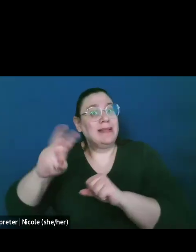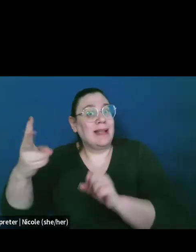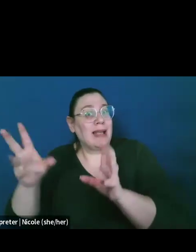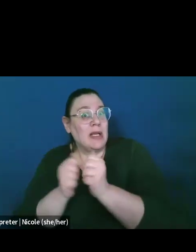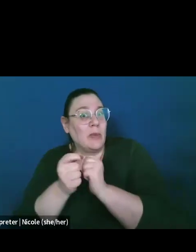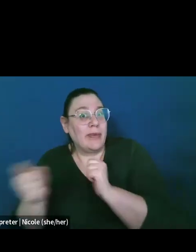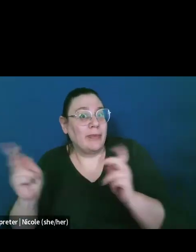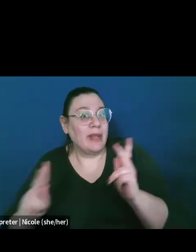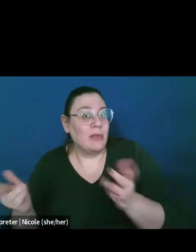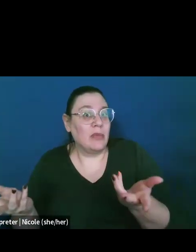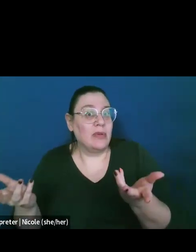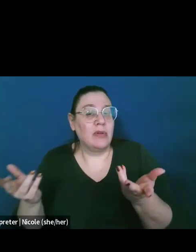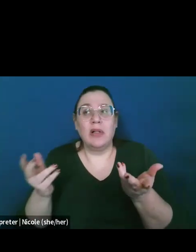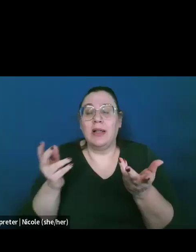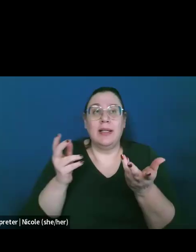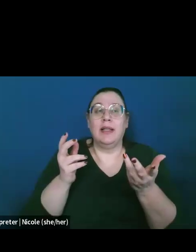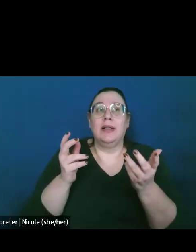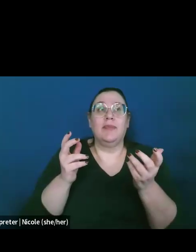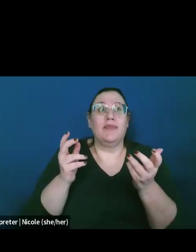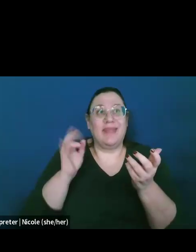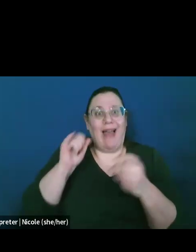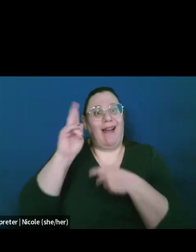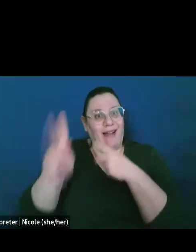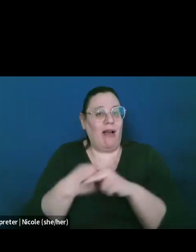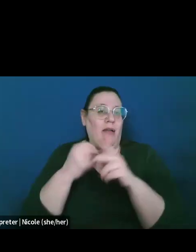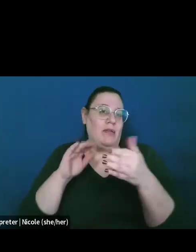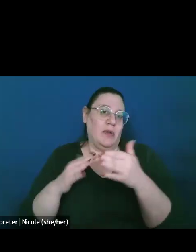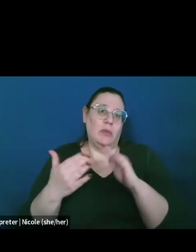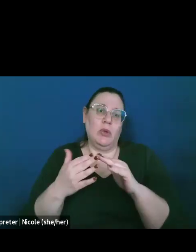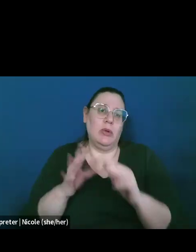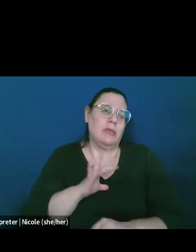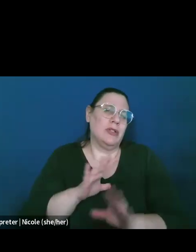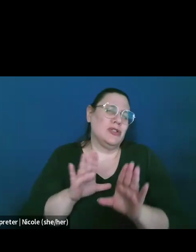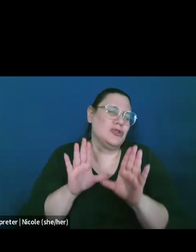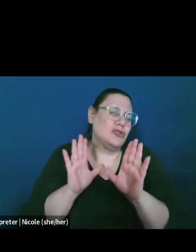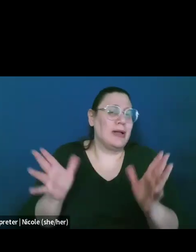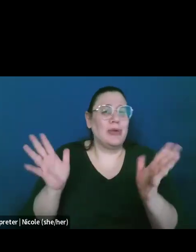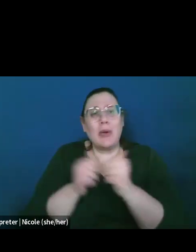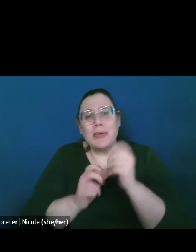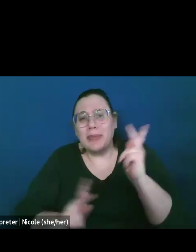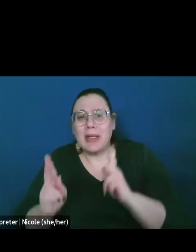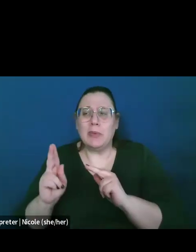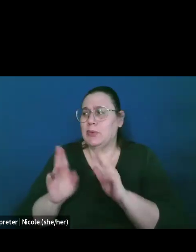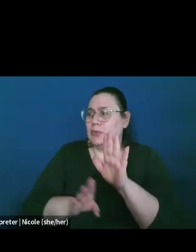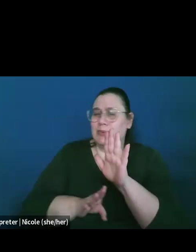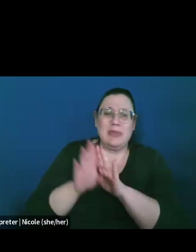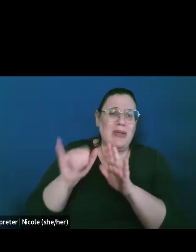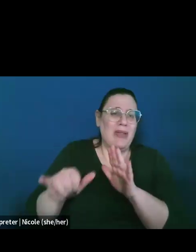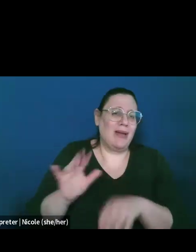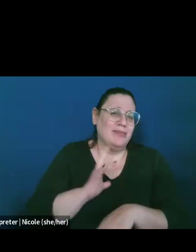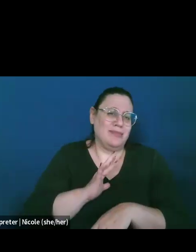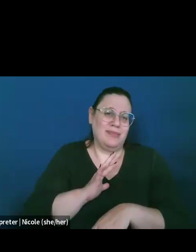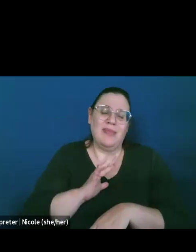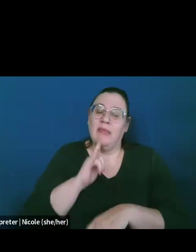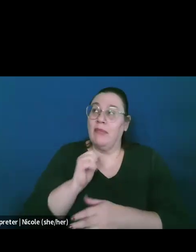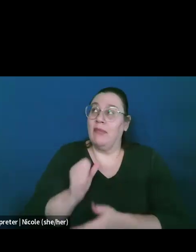I think it's just that kind of community that is really great just to talk to people and build that. So that is really